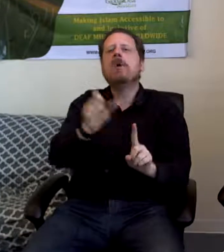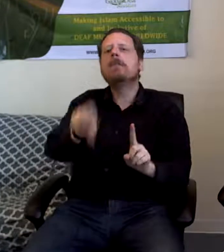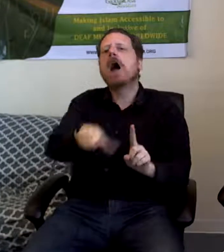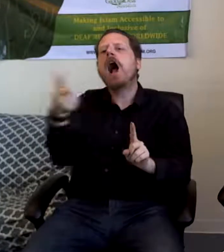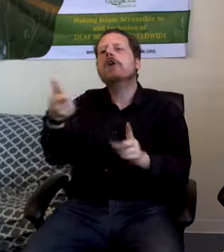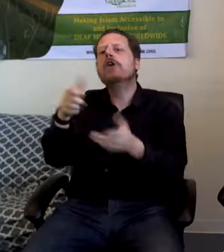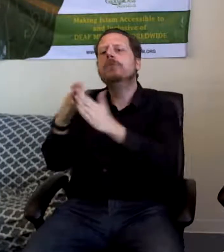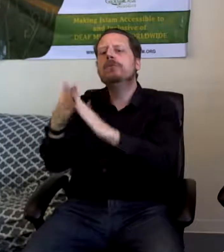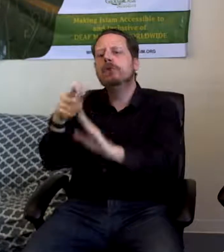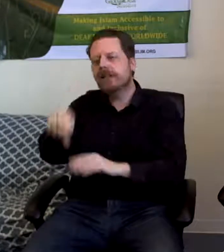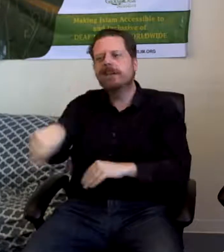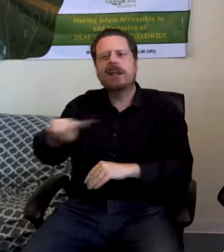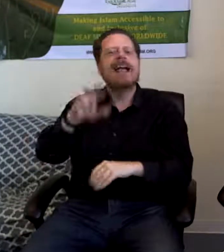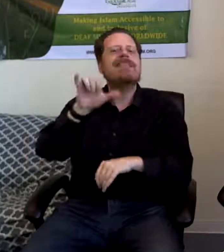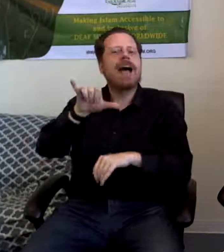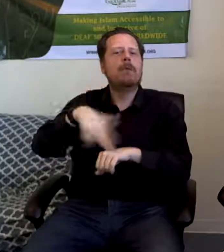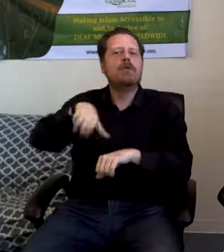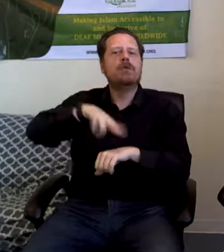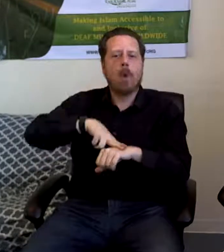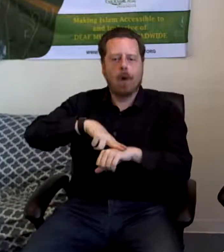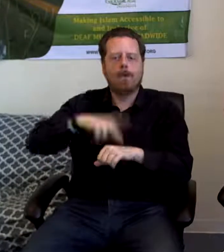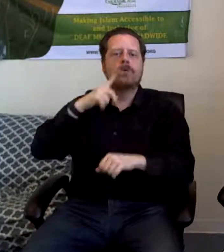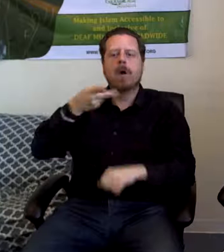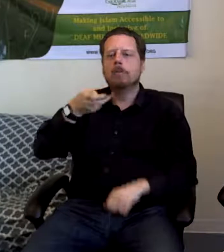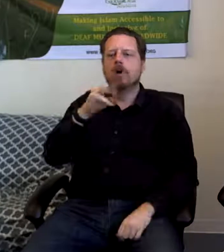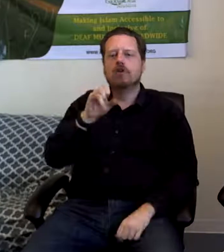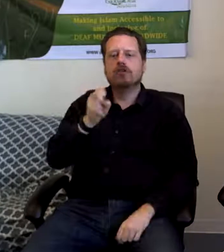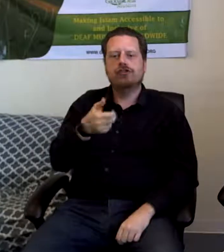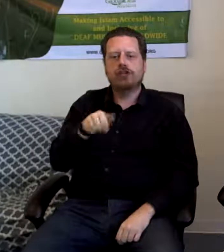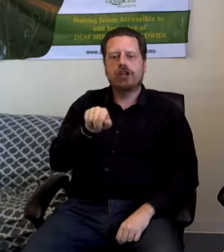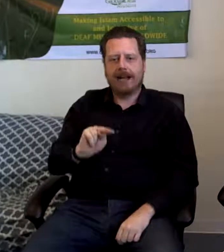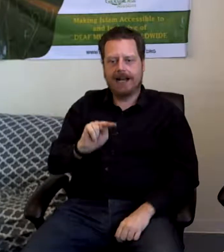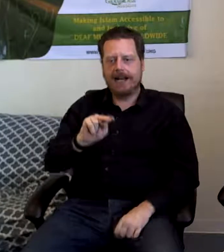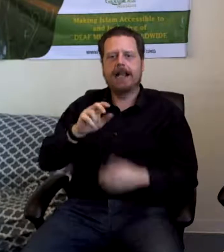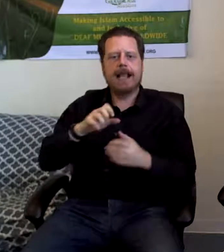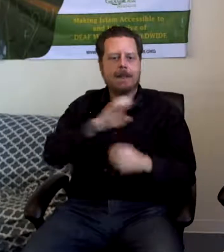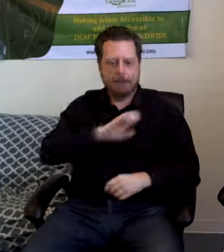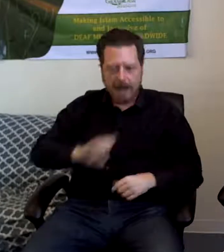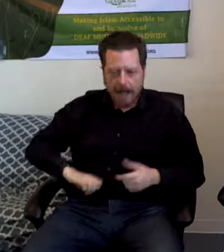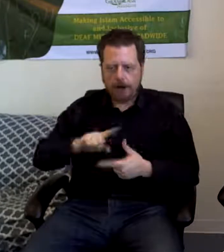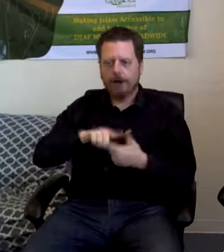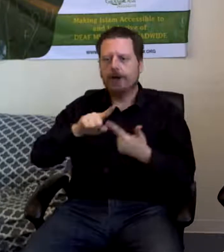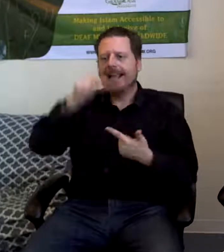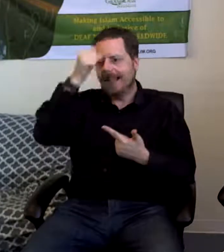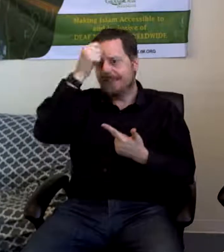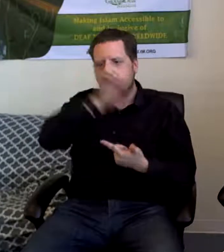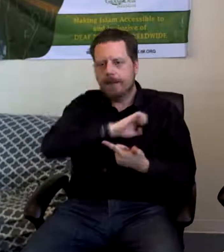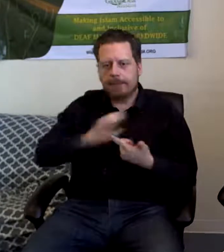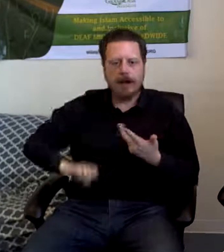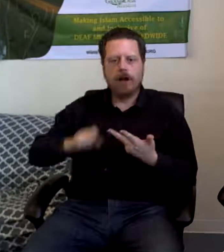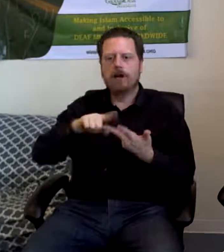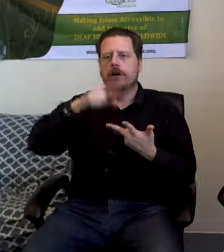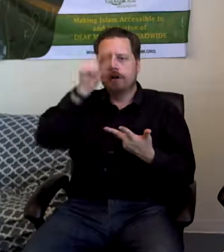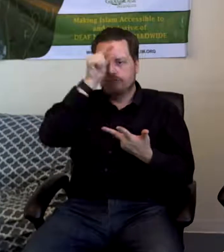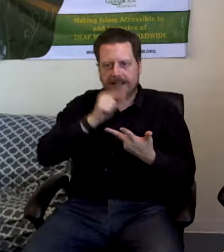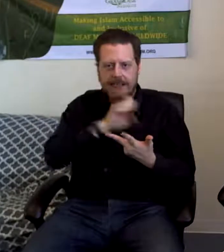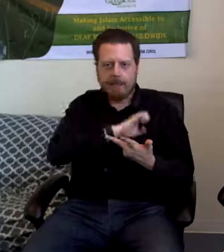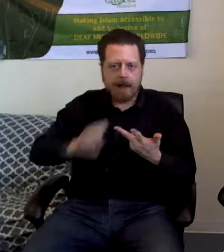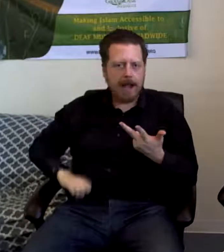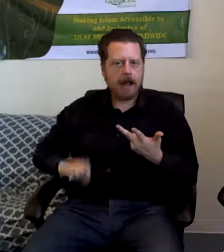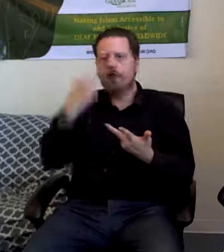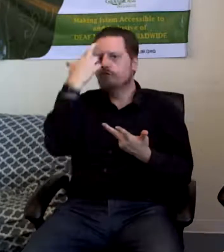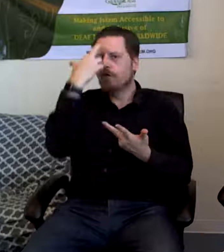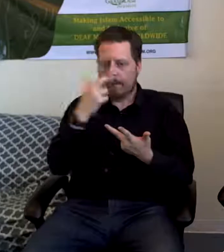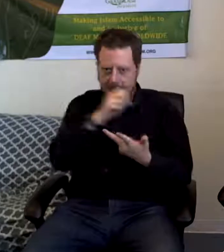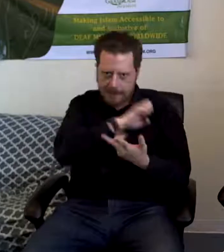was norm in the Persian Empire, the Indian Empire, the Greek Empire, the Roman Empire,